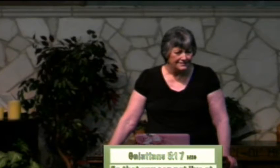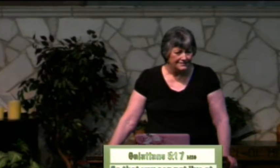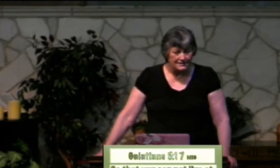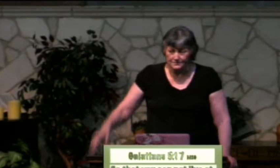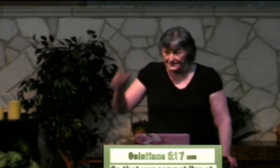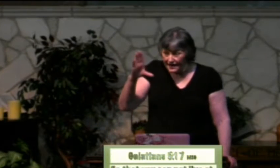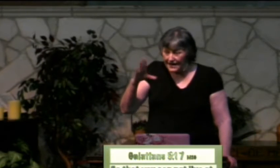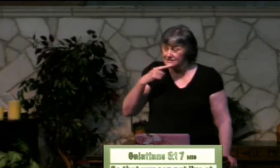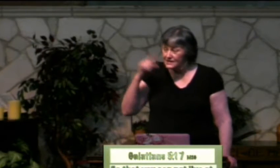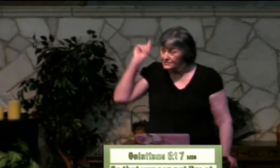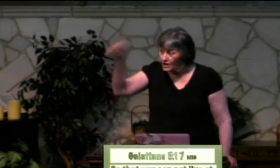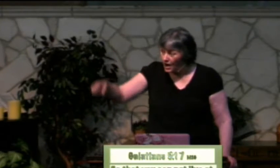But God said, go.